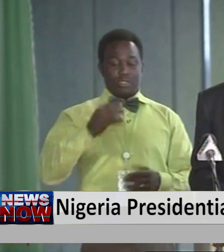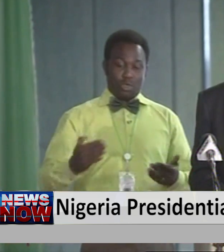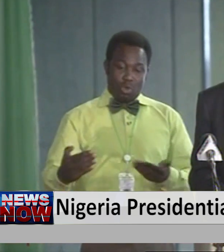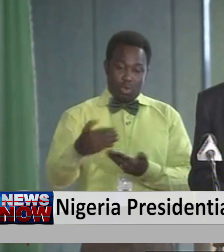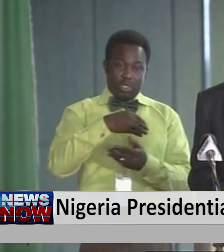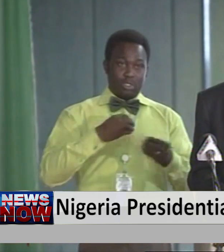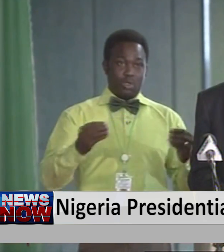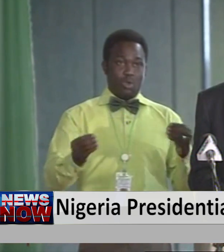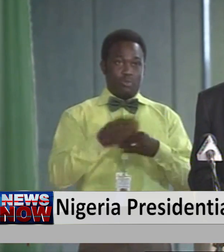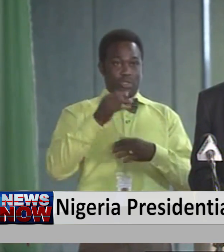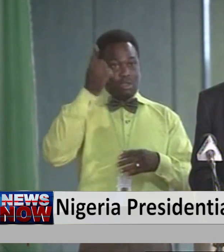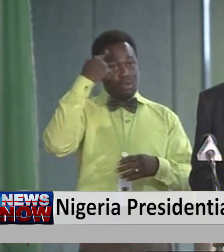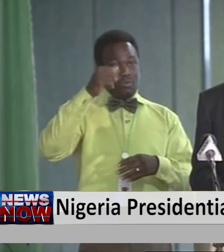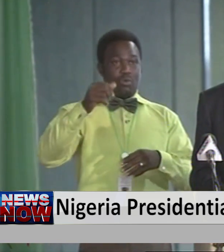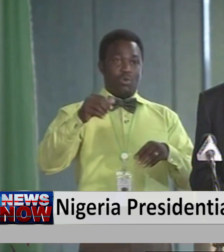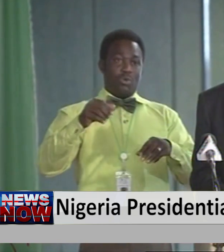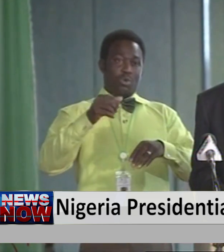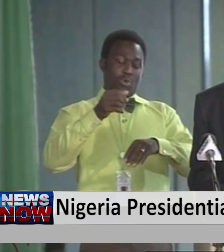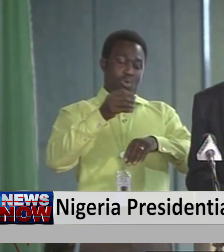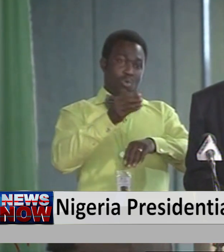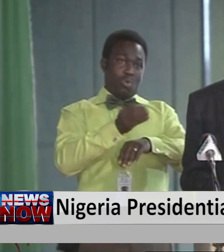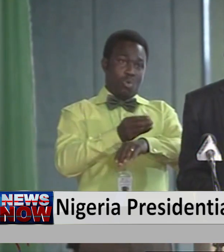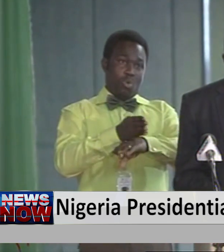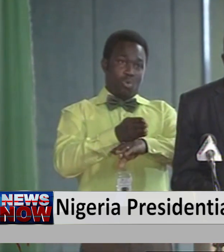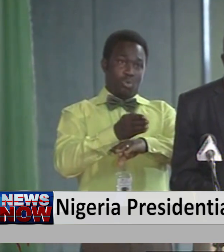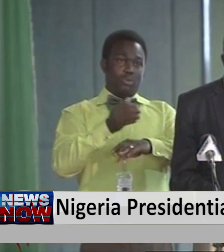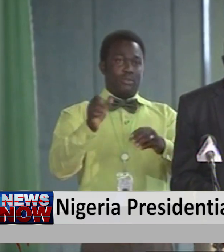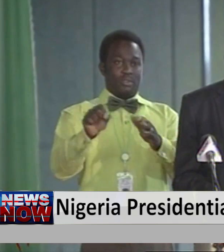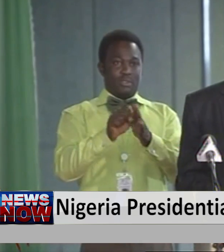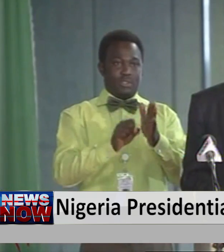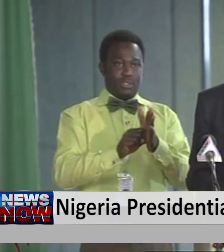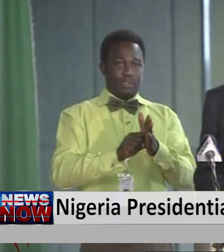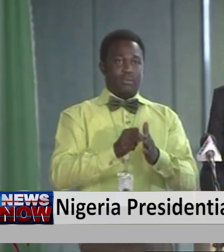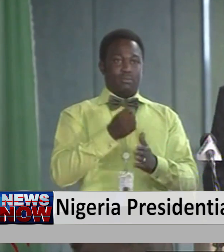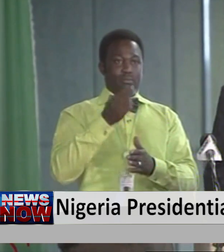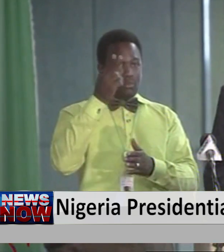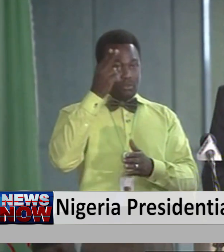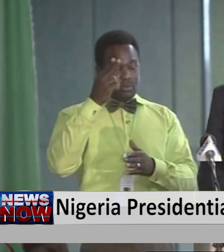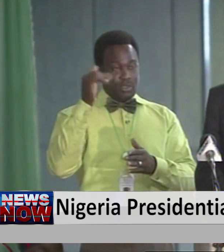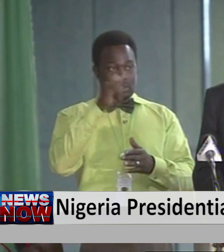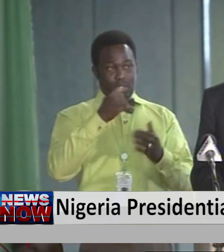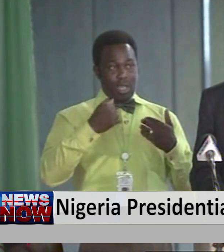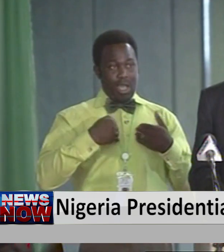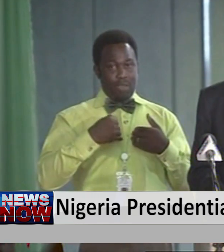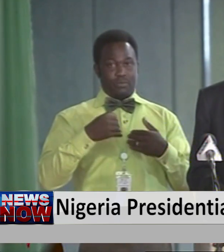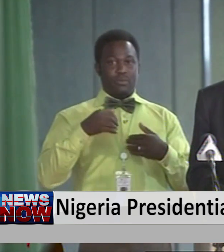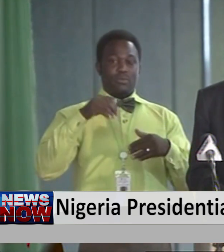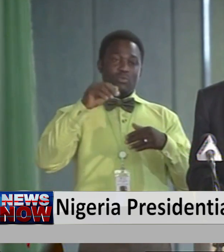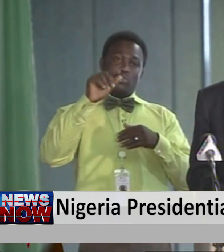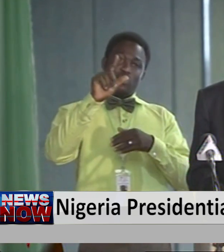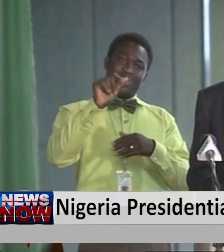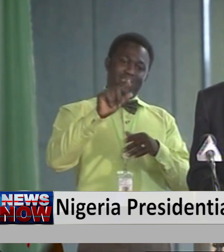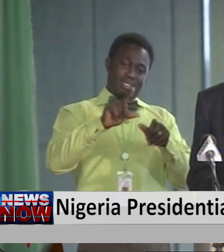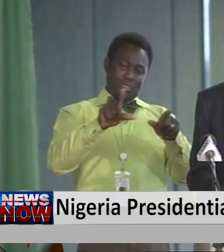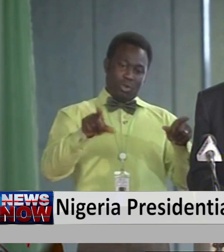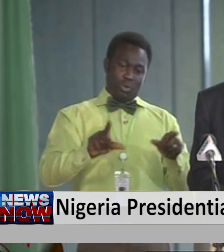officer for Ogun State. Ogun State has 20